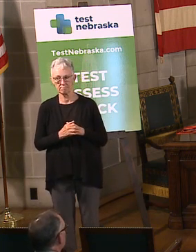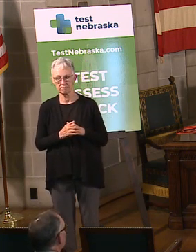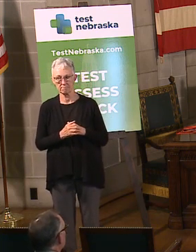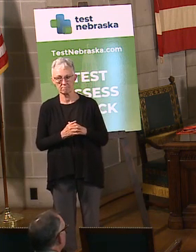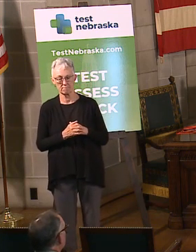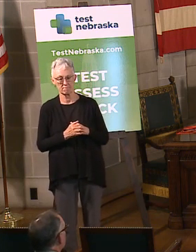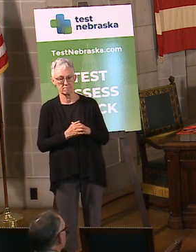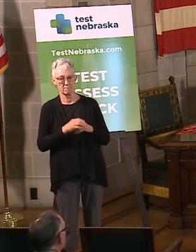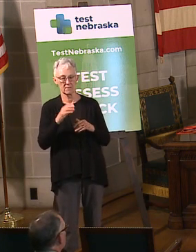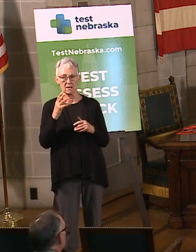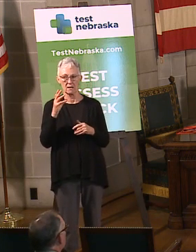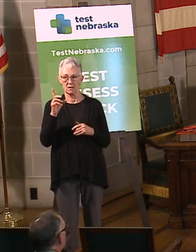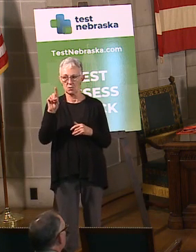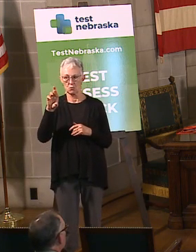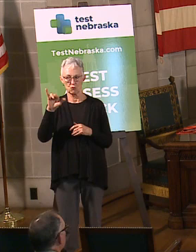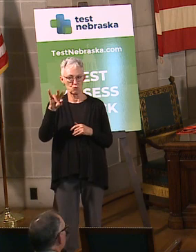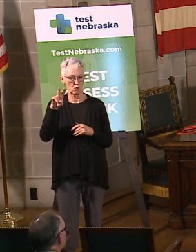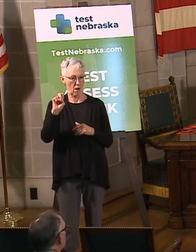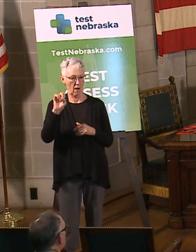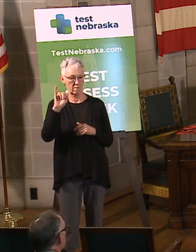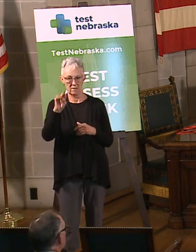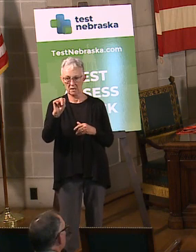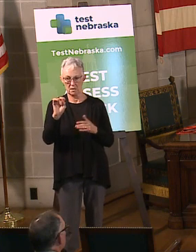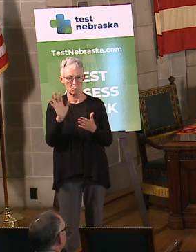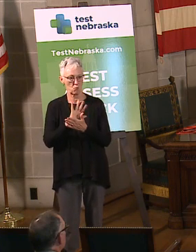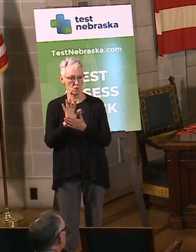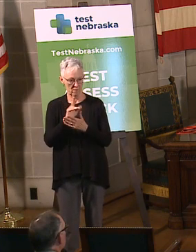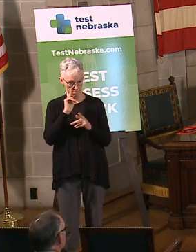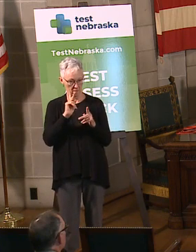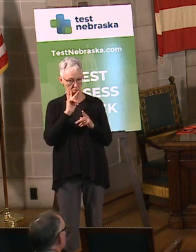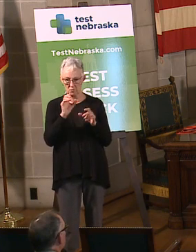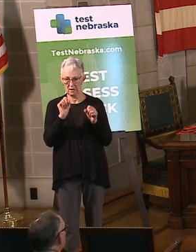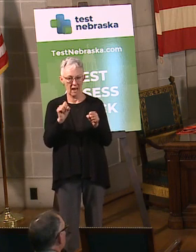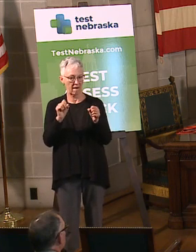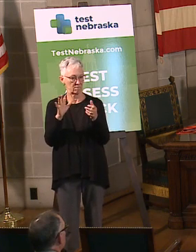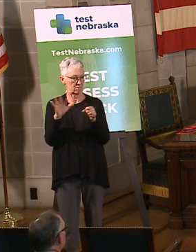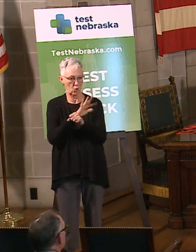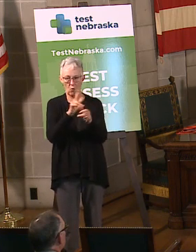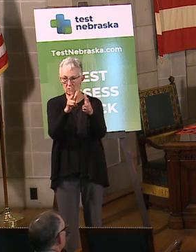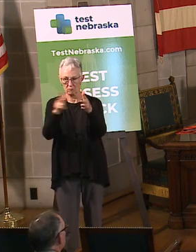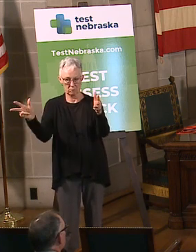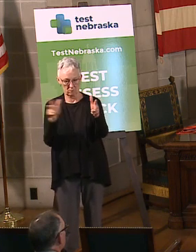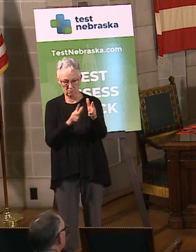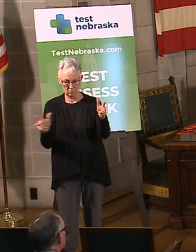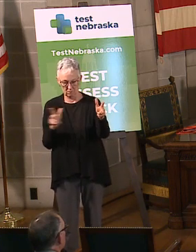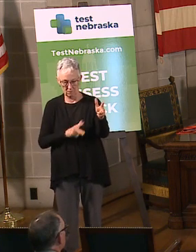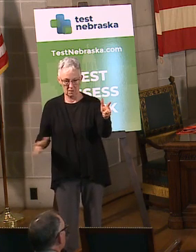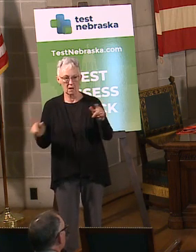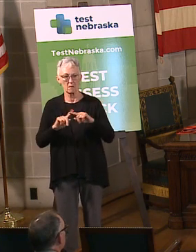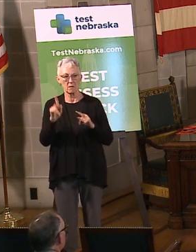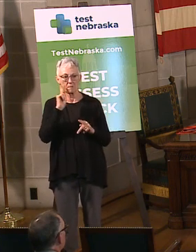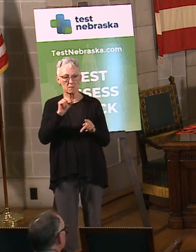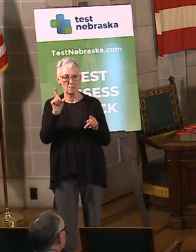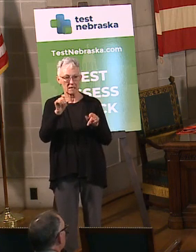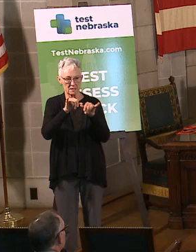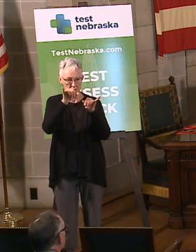viewing the movie theater. And congregant concessions and restrooms are not permitted.